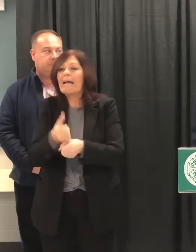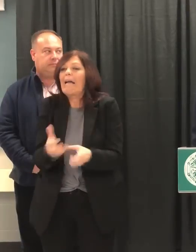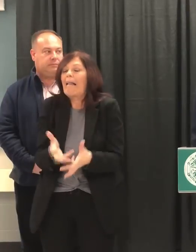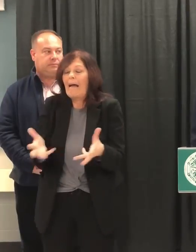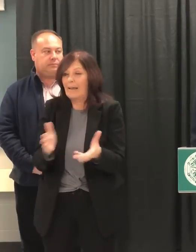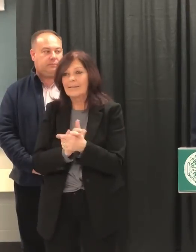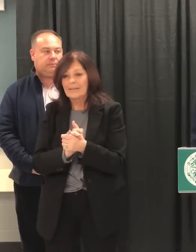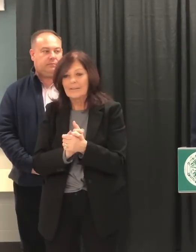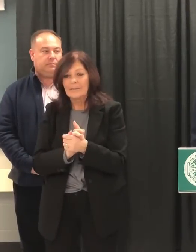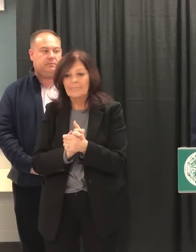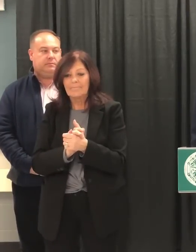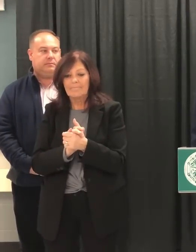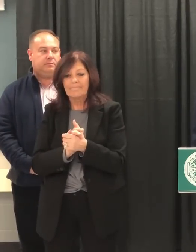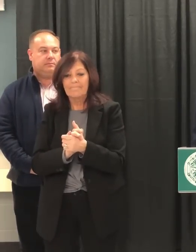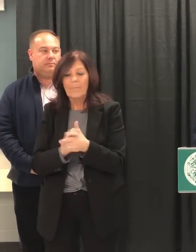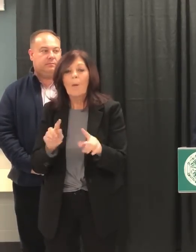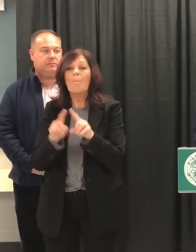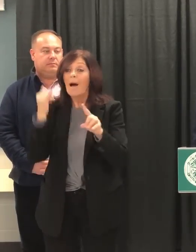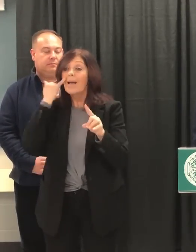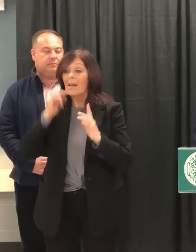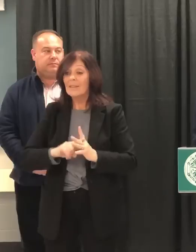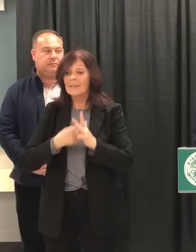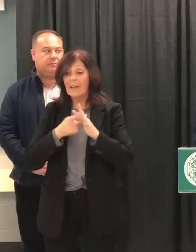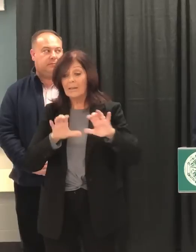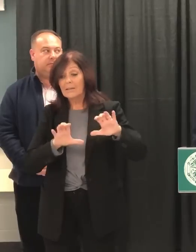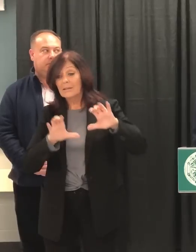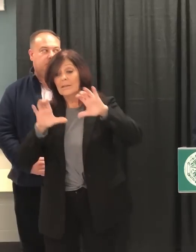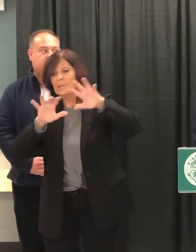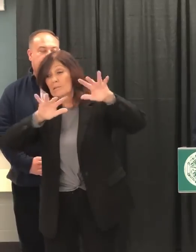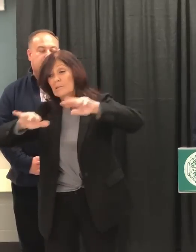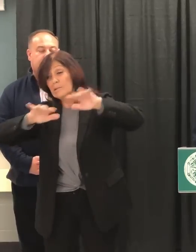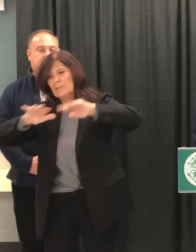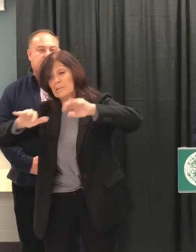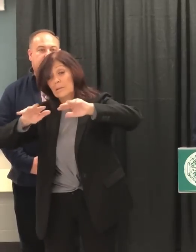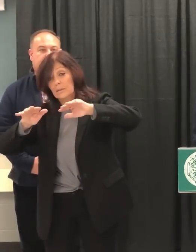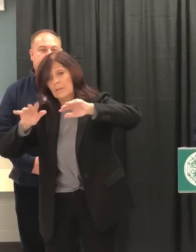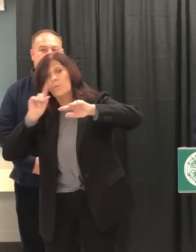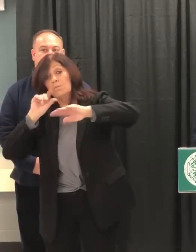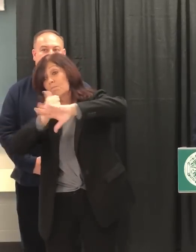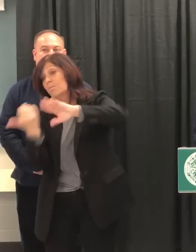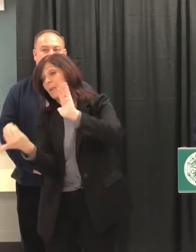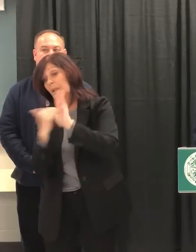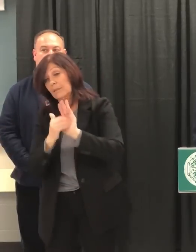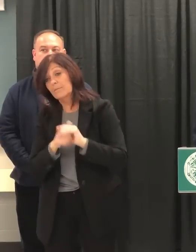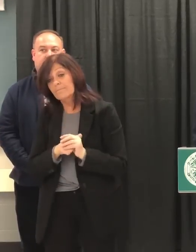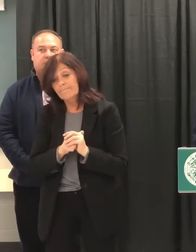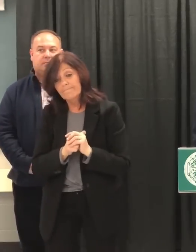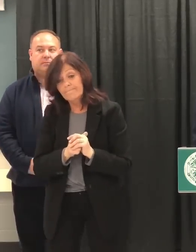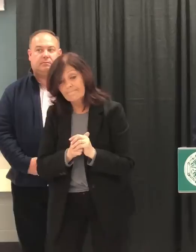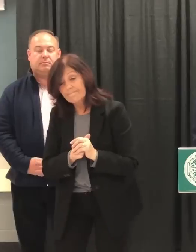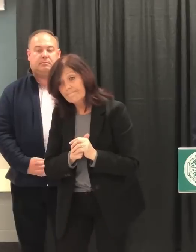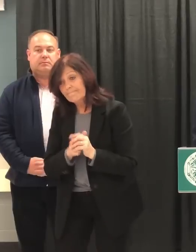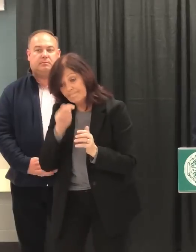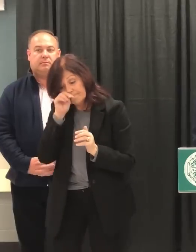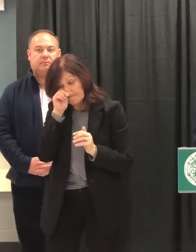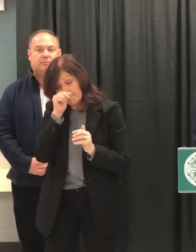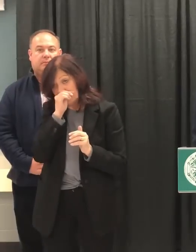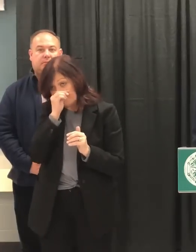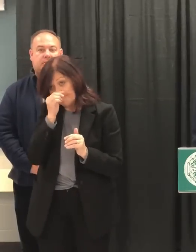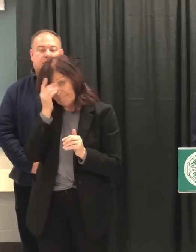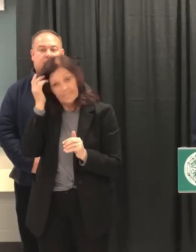morning. But the driving ban will stay in place for quite some time. There's no doubt about it in this zone that's getting hit very